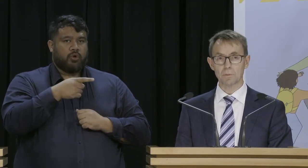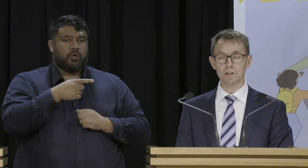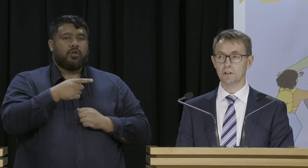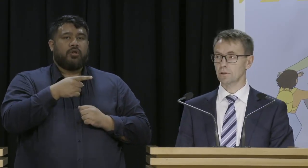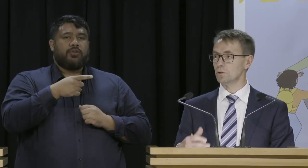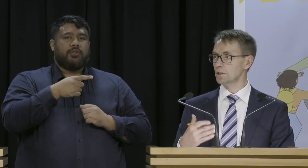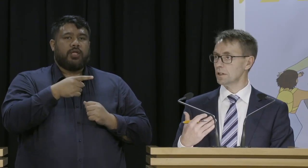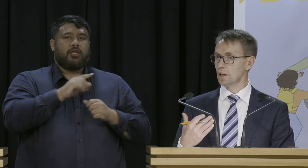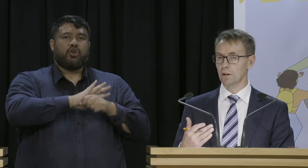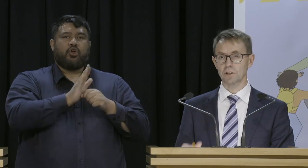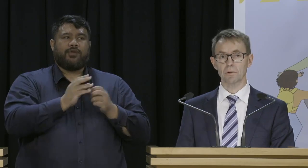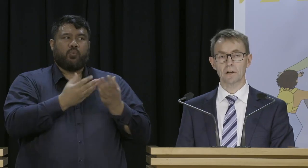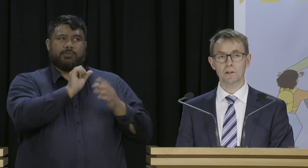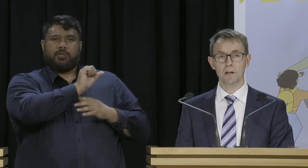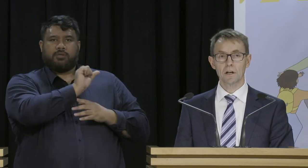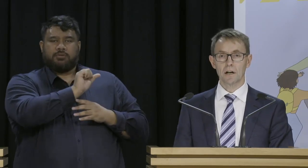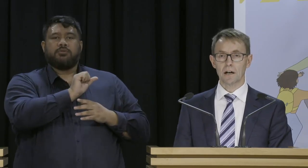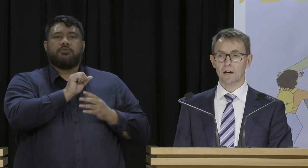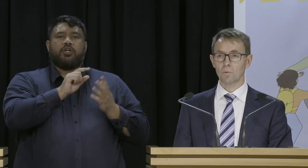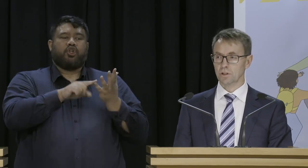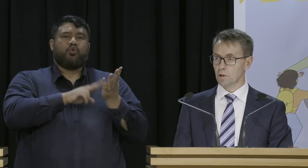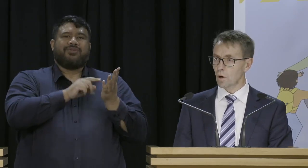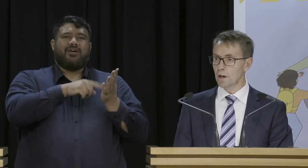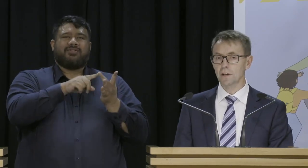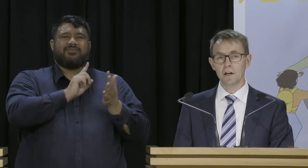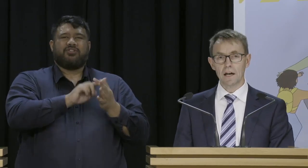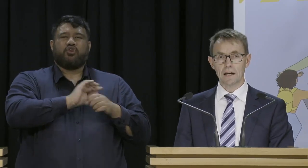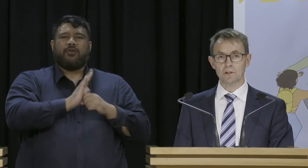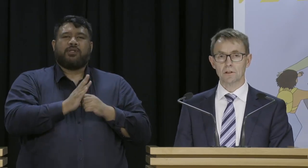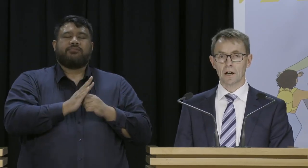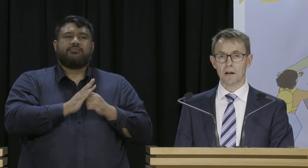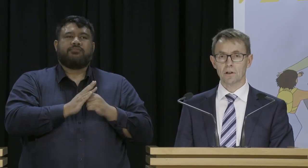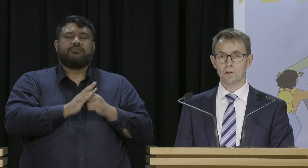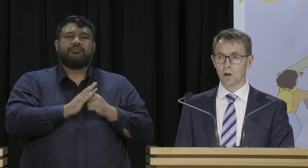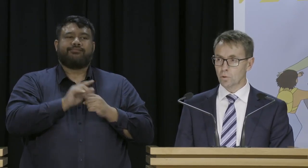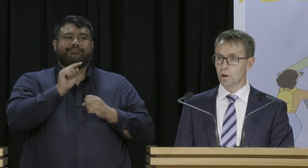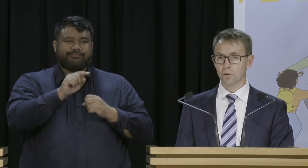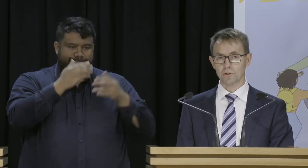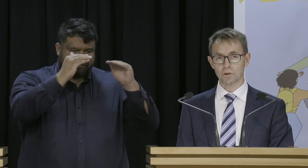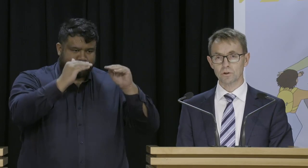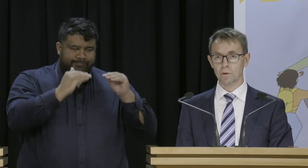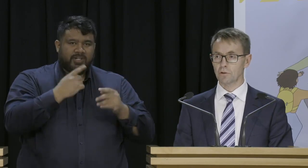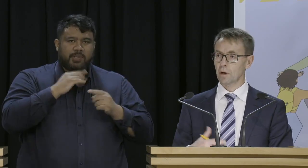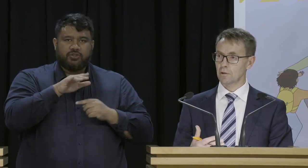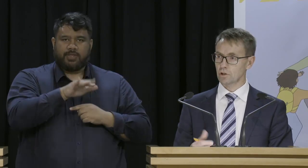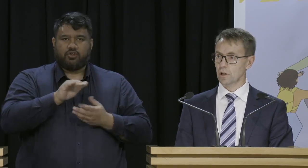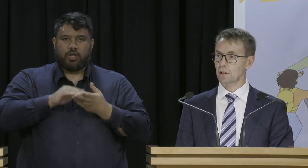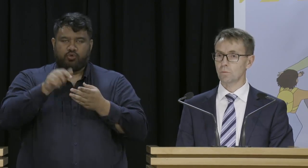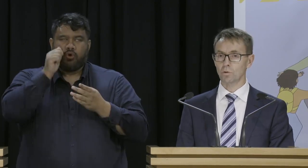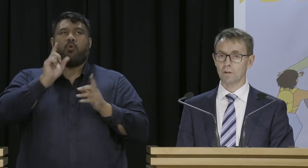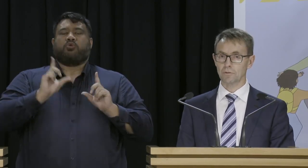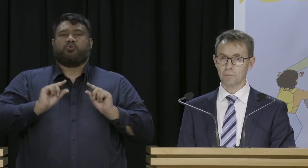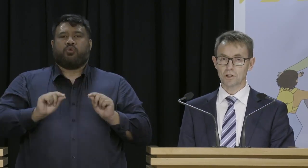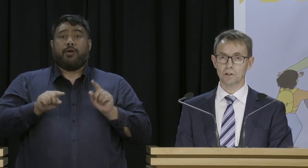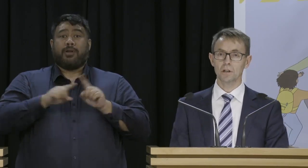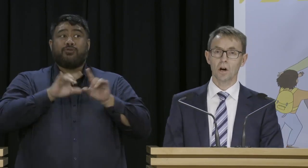COVID website to just get clarity around what is required, and the local health officials, wherever you are in Australia,